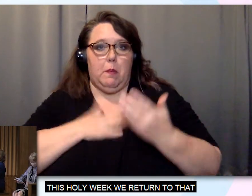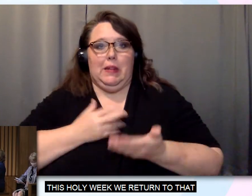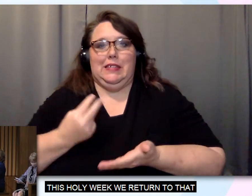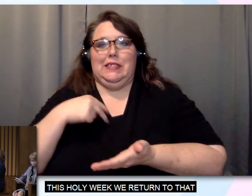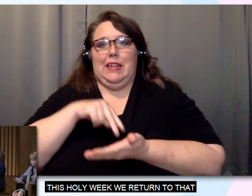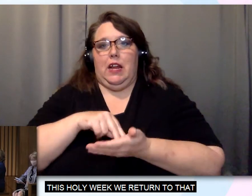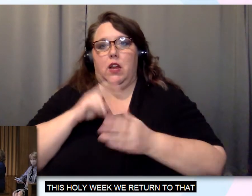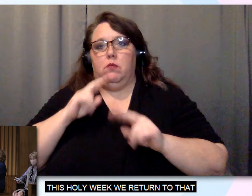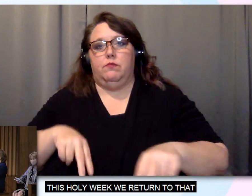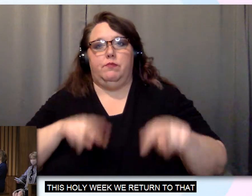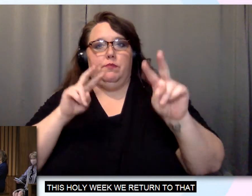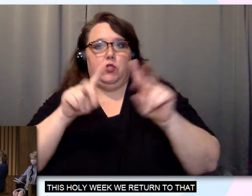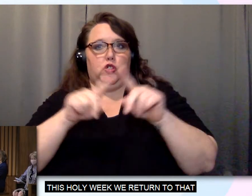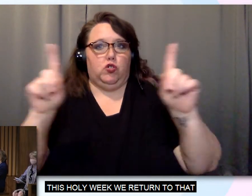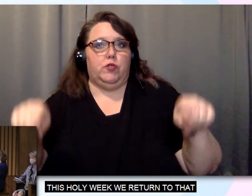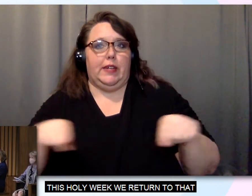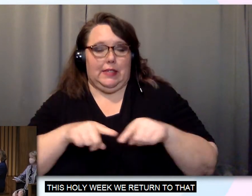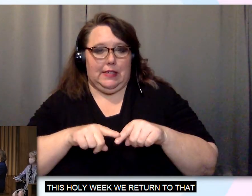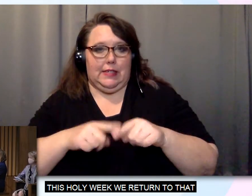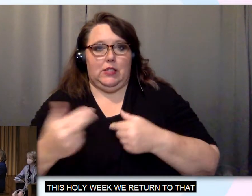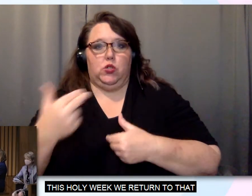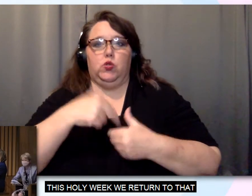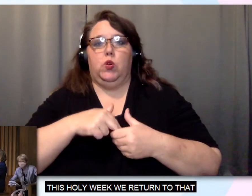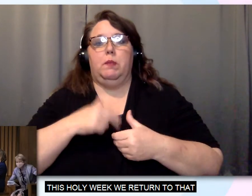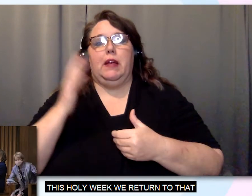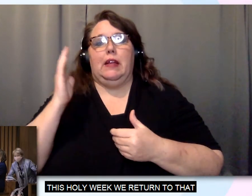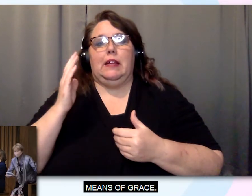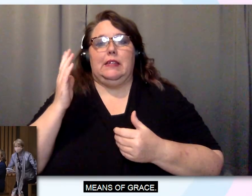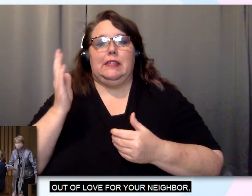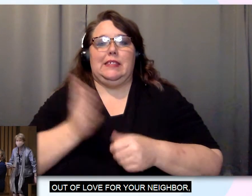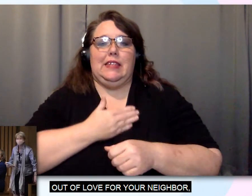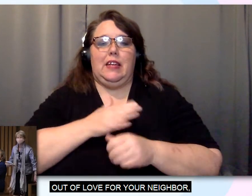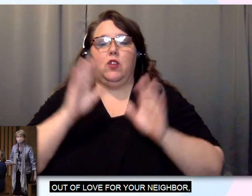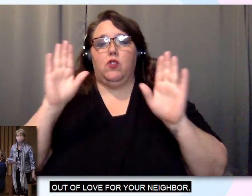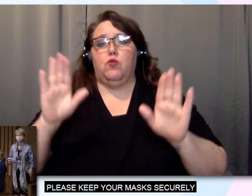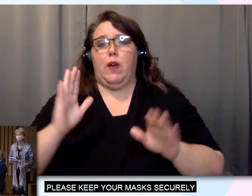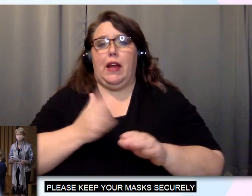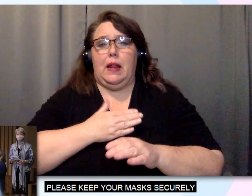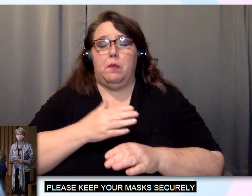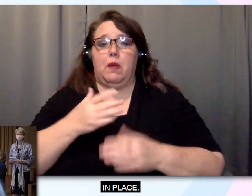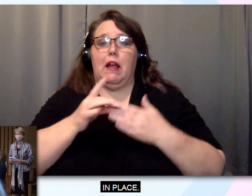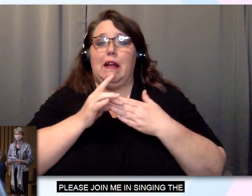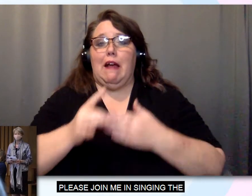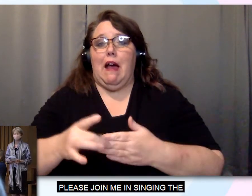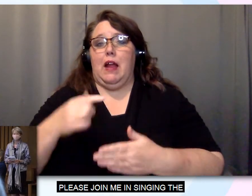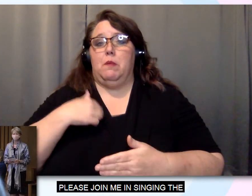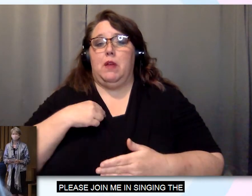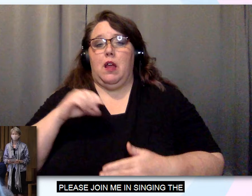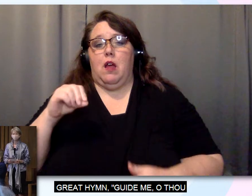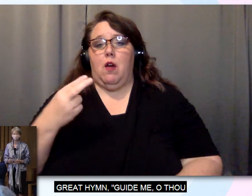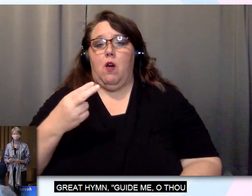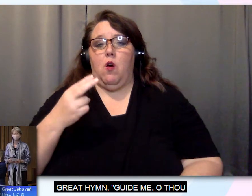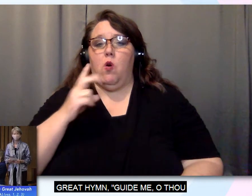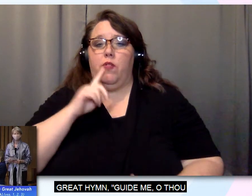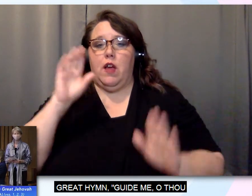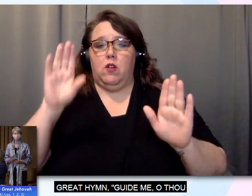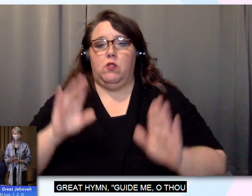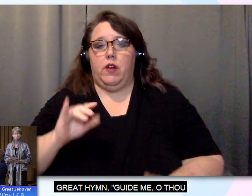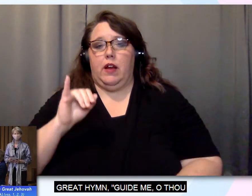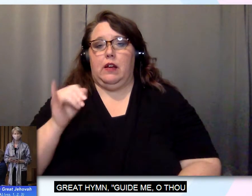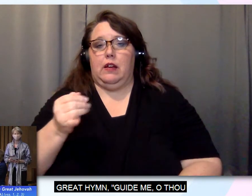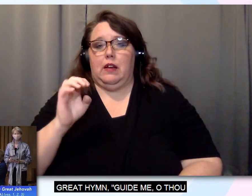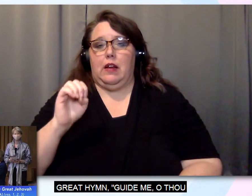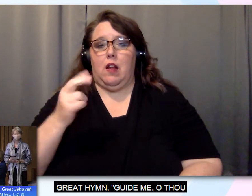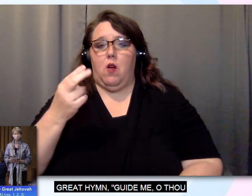in place. Please stand and turn your attention to the screens and join me in singing the great hymn, Guide Me, O